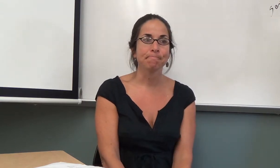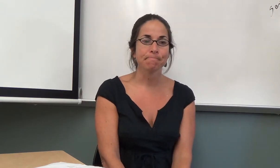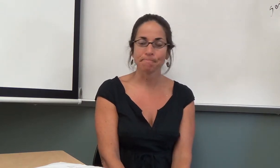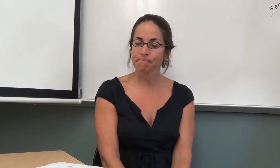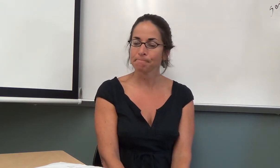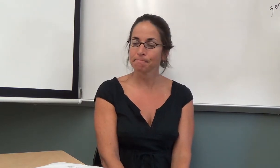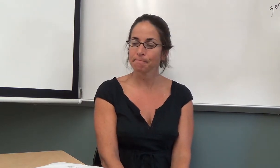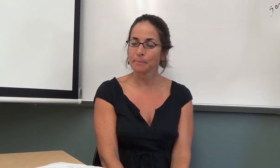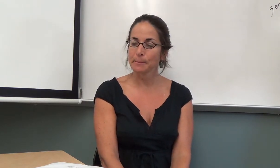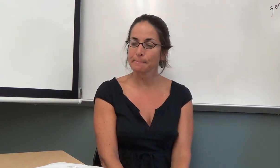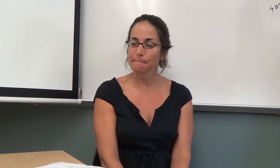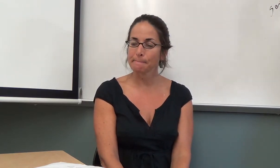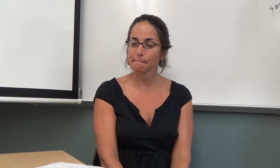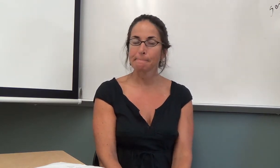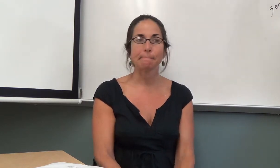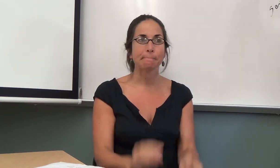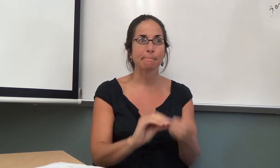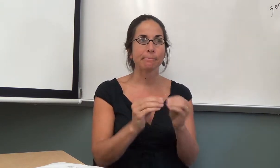Okay, number 6.